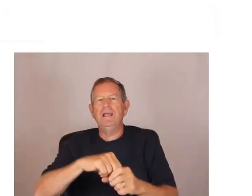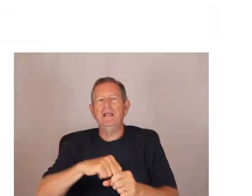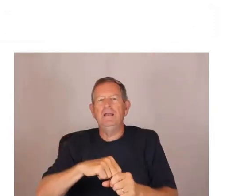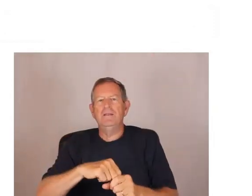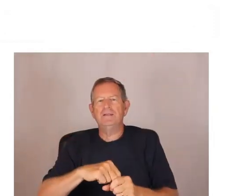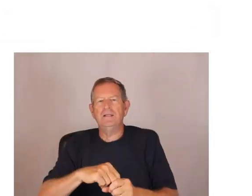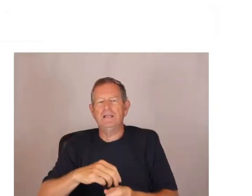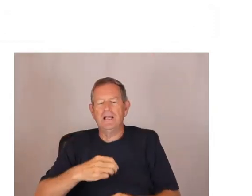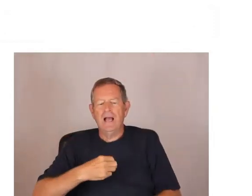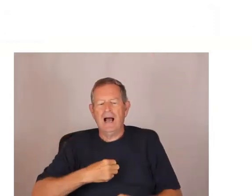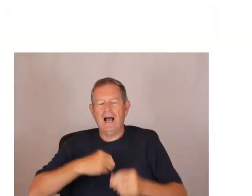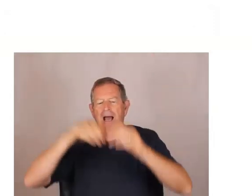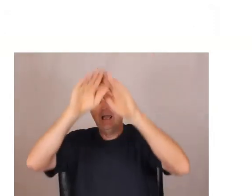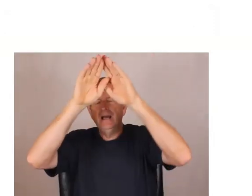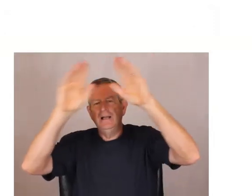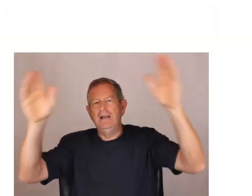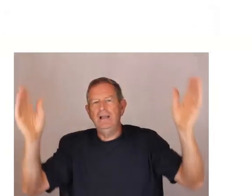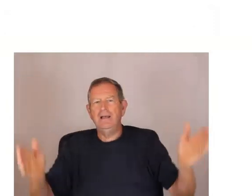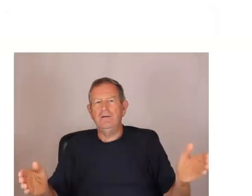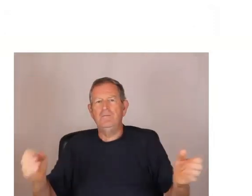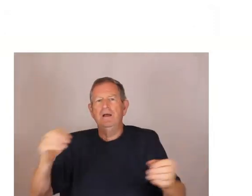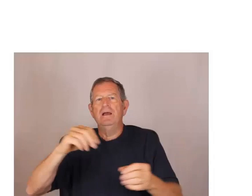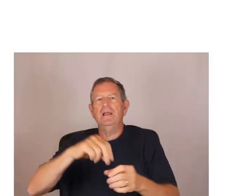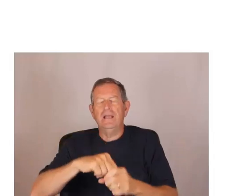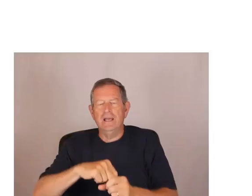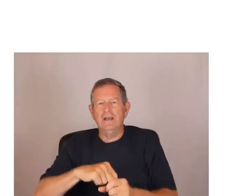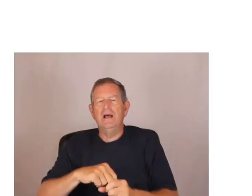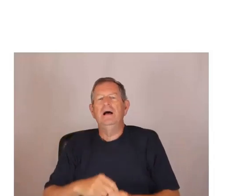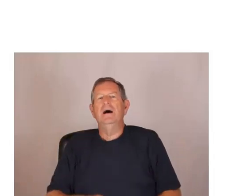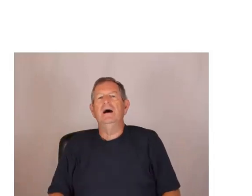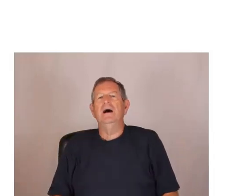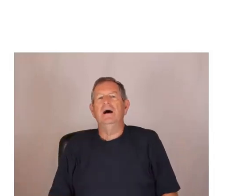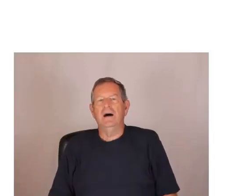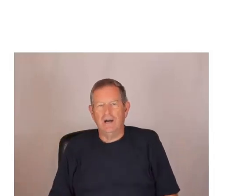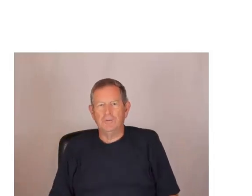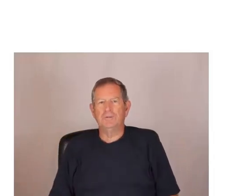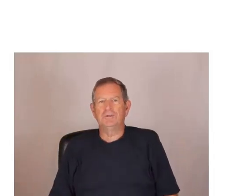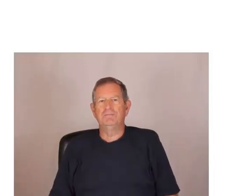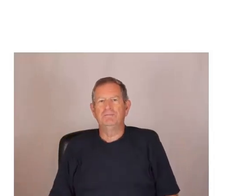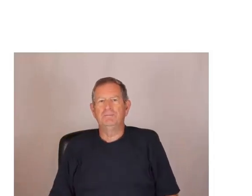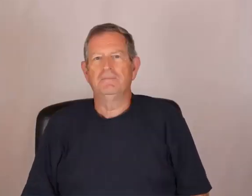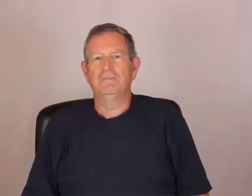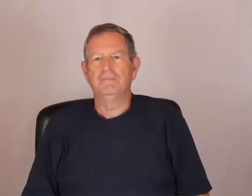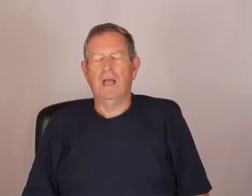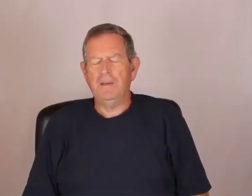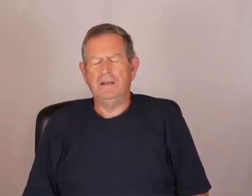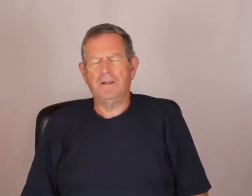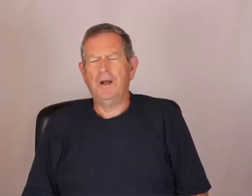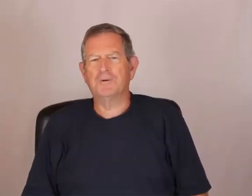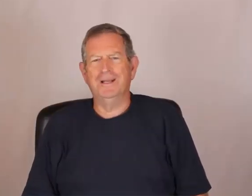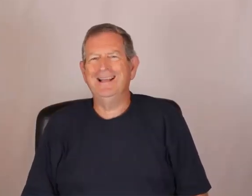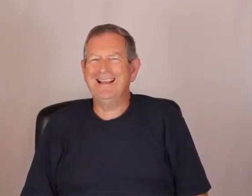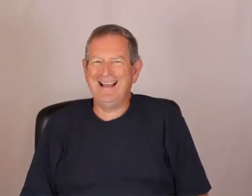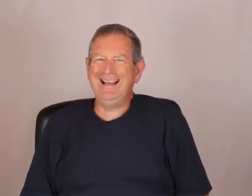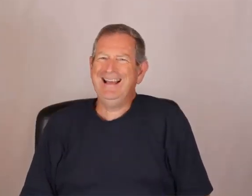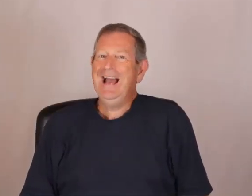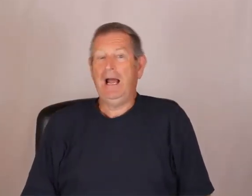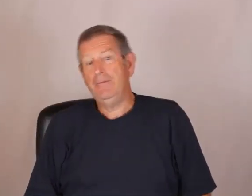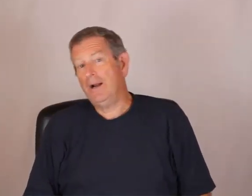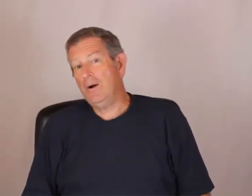in the city. I live in a house. I mean, in the country. I live in a